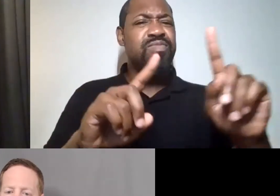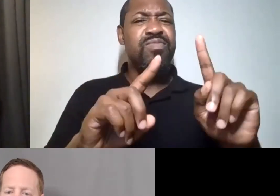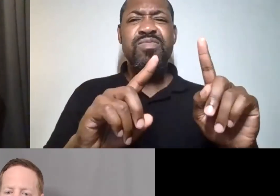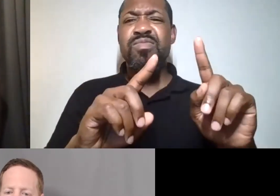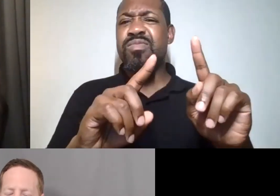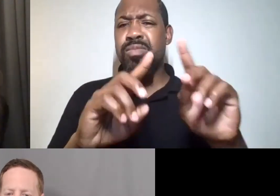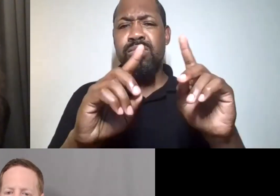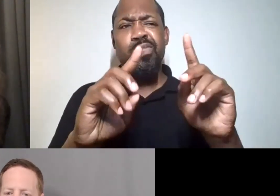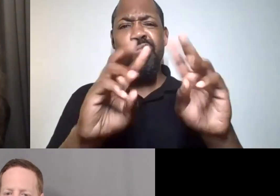of the events so that